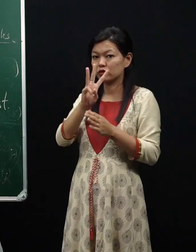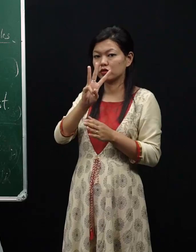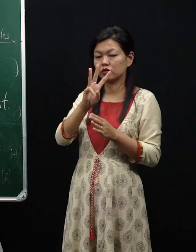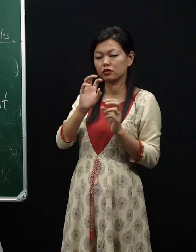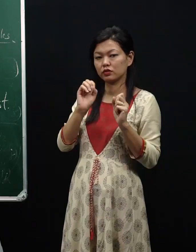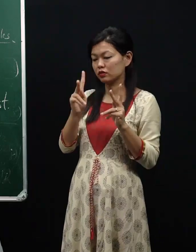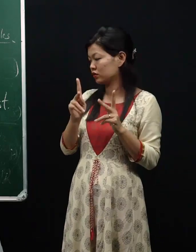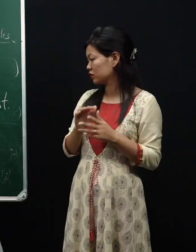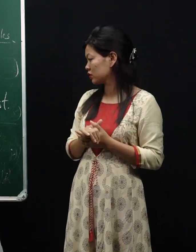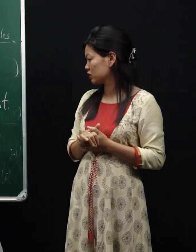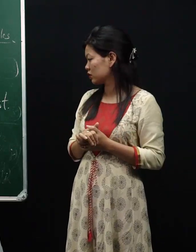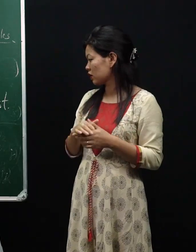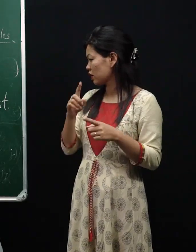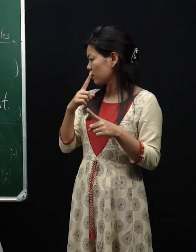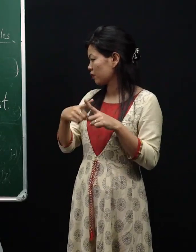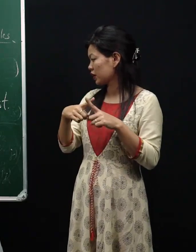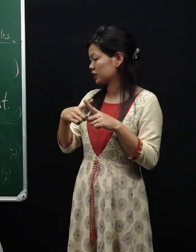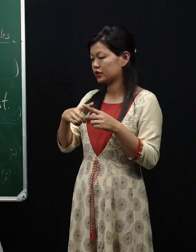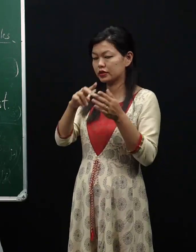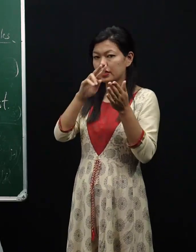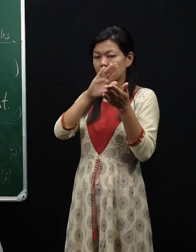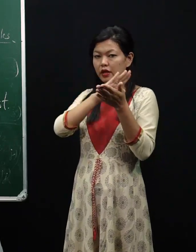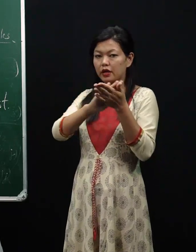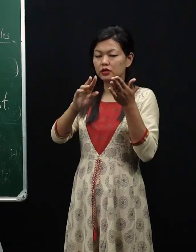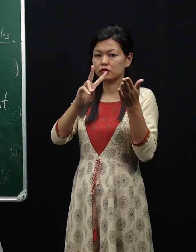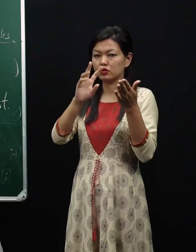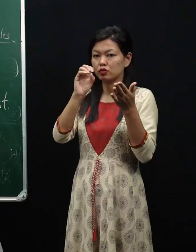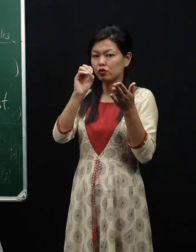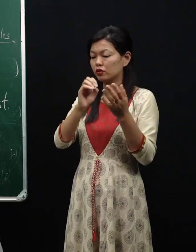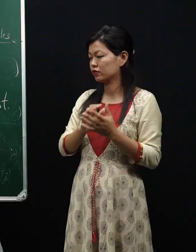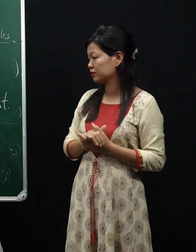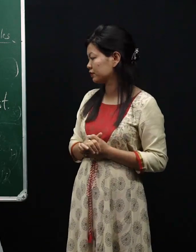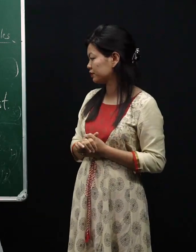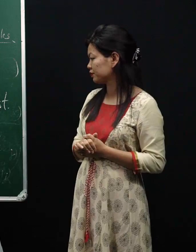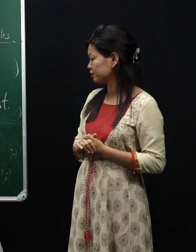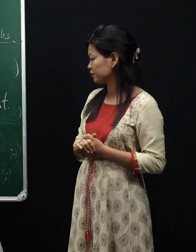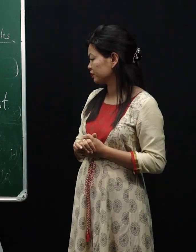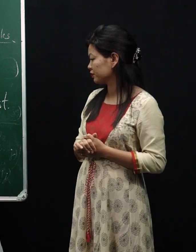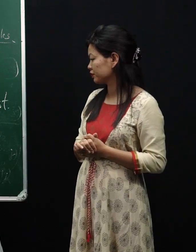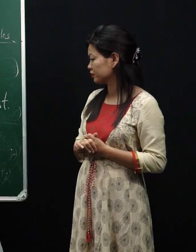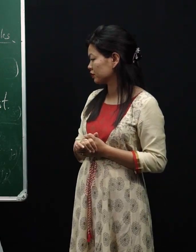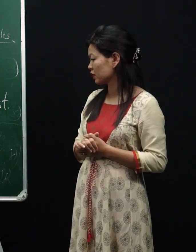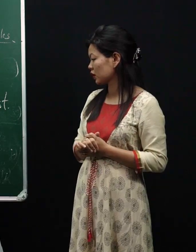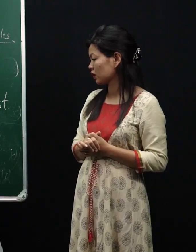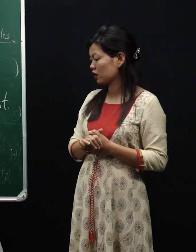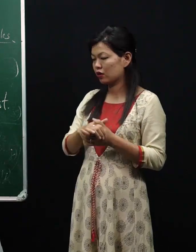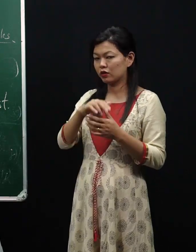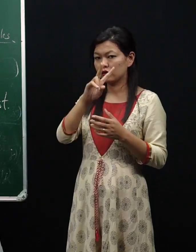then here H2O, right? H2O. So now,